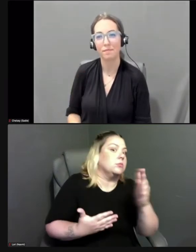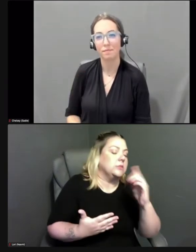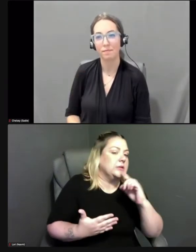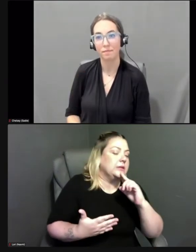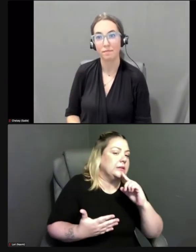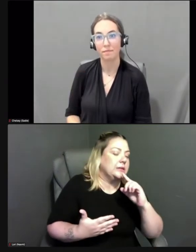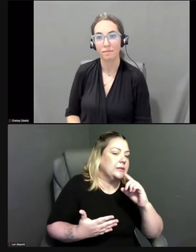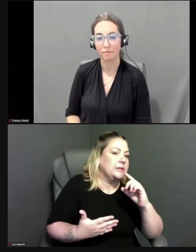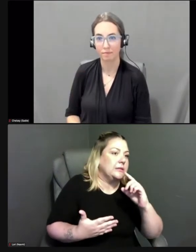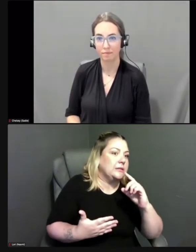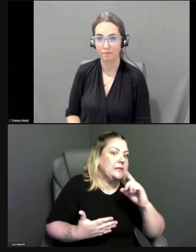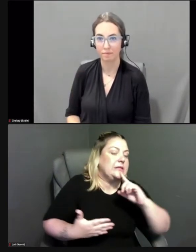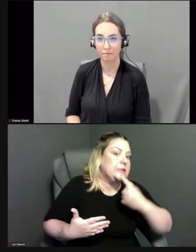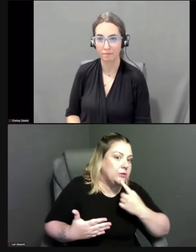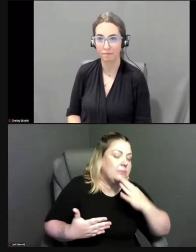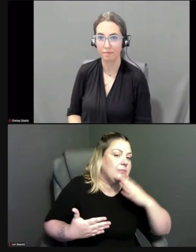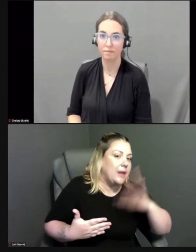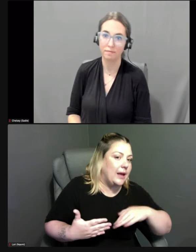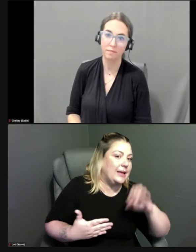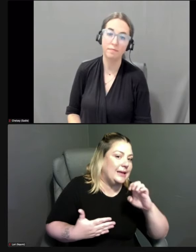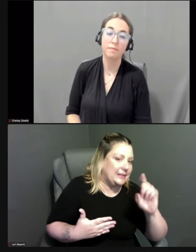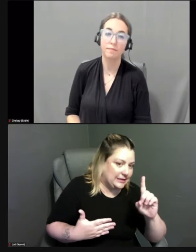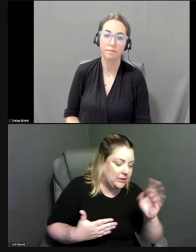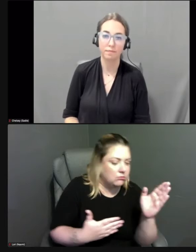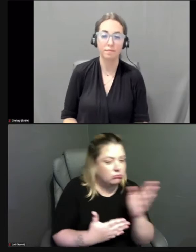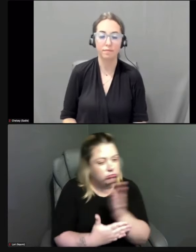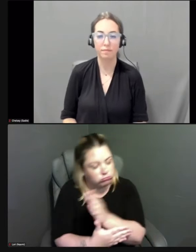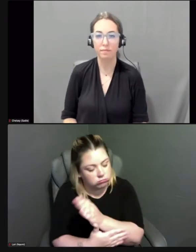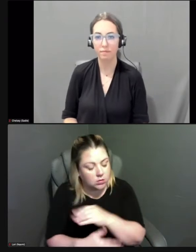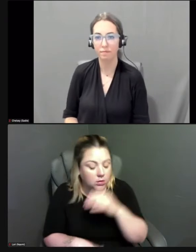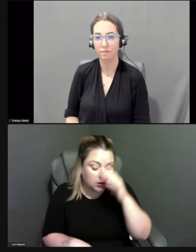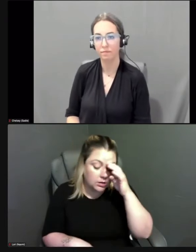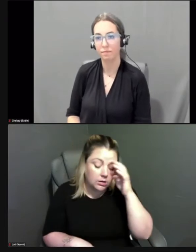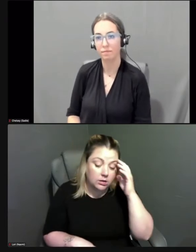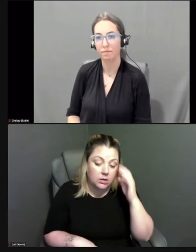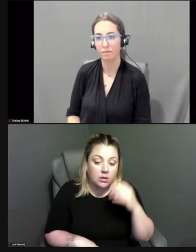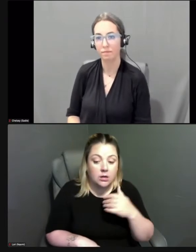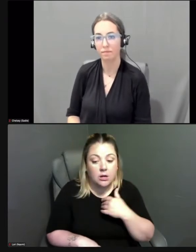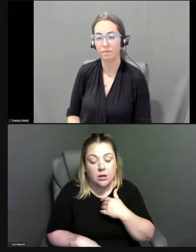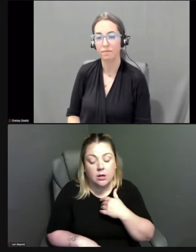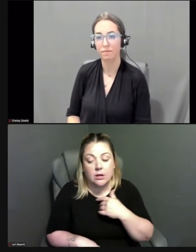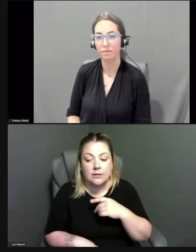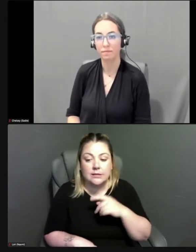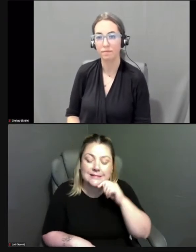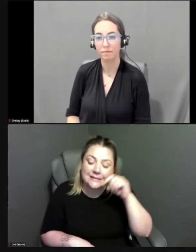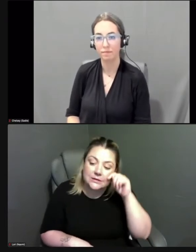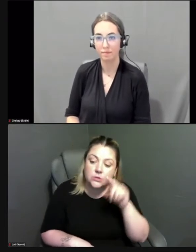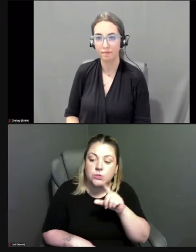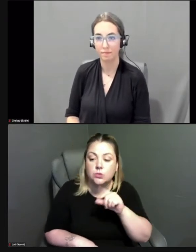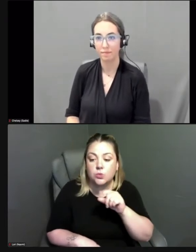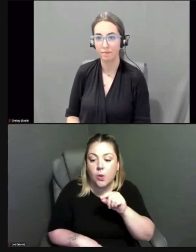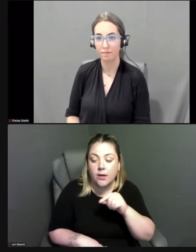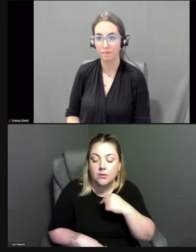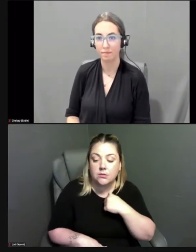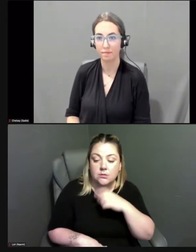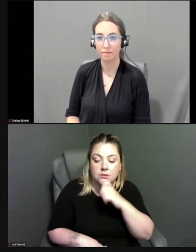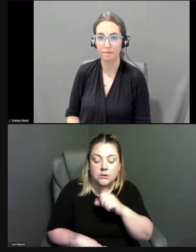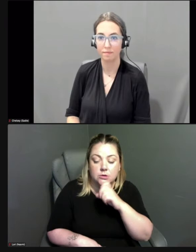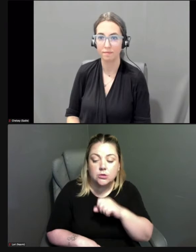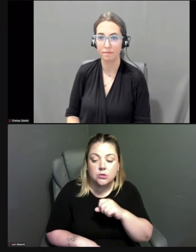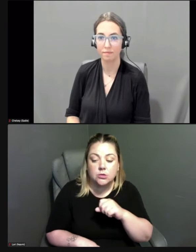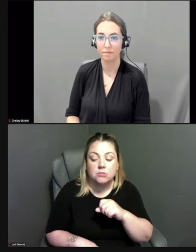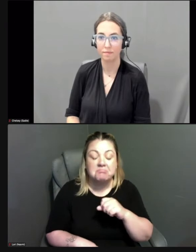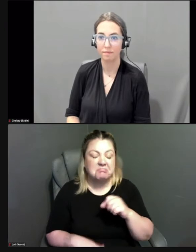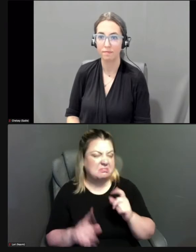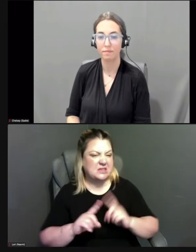my late teens, early 20s was definitely, it was different. It was